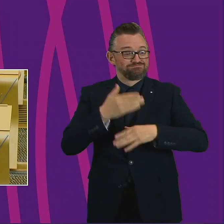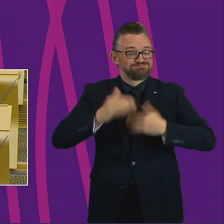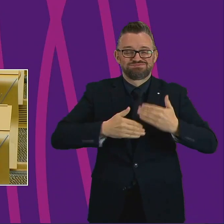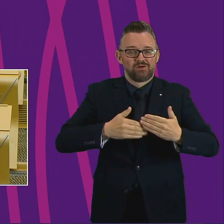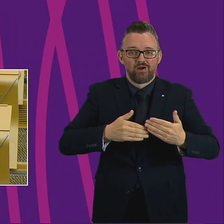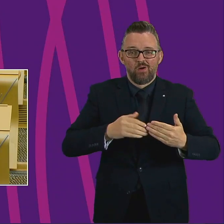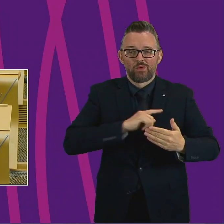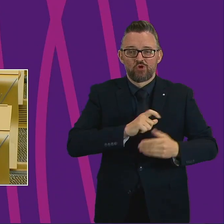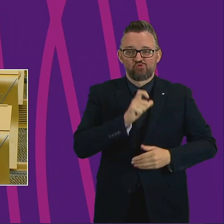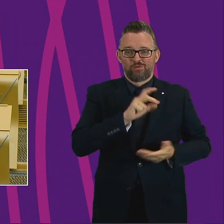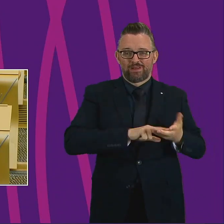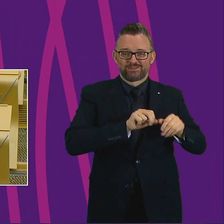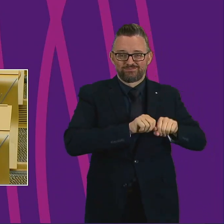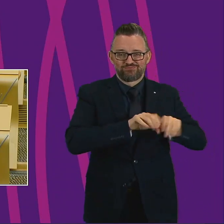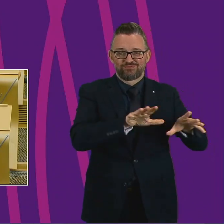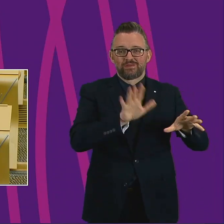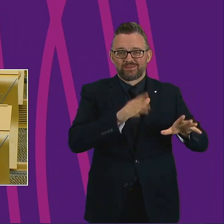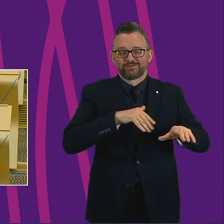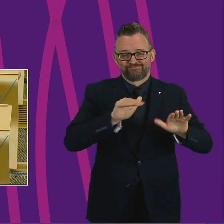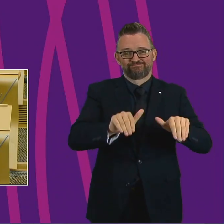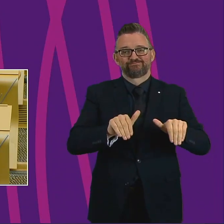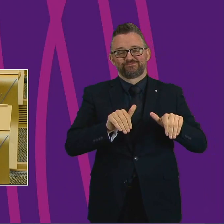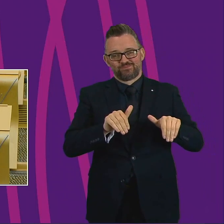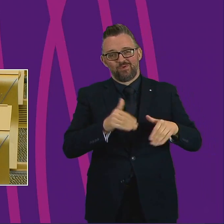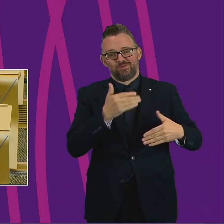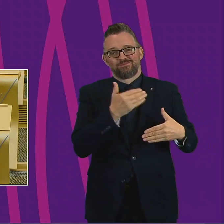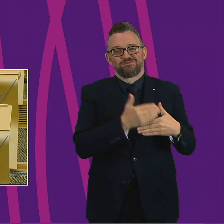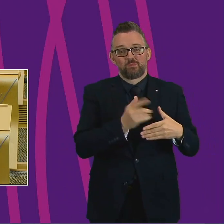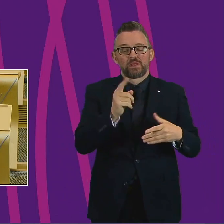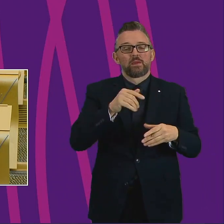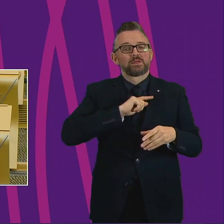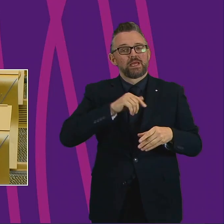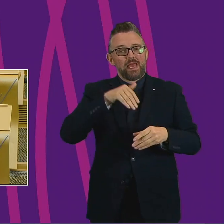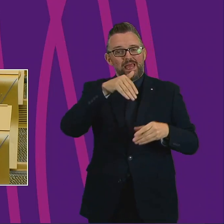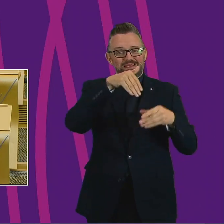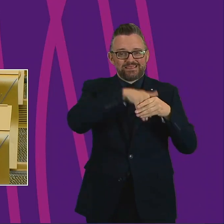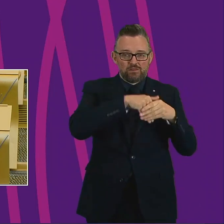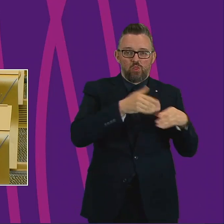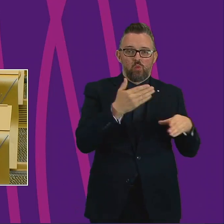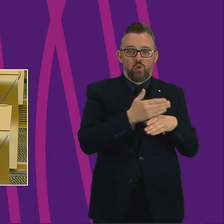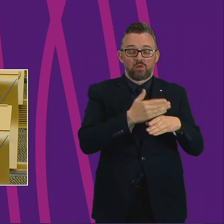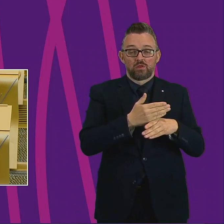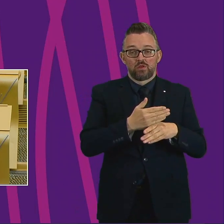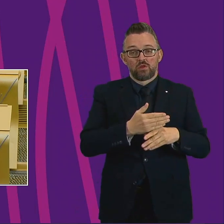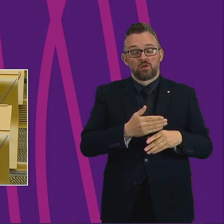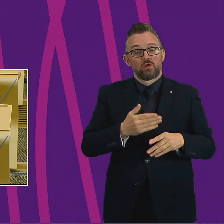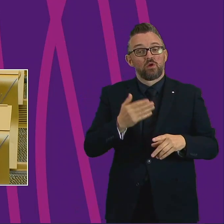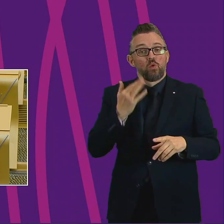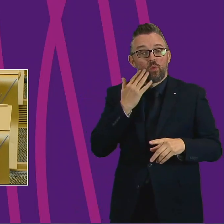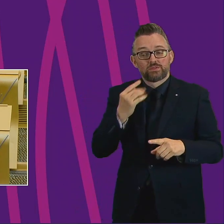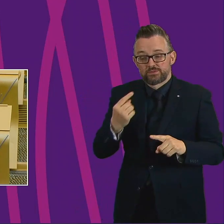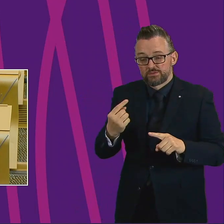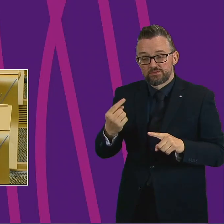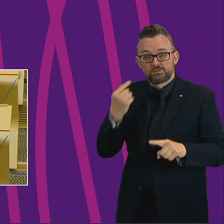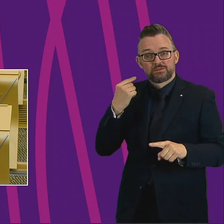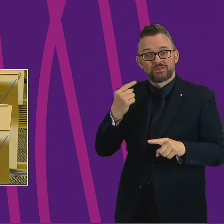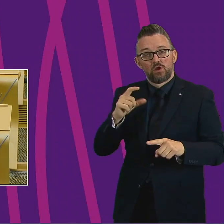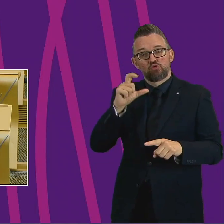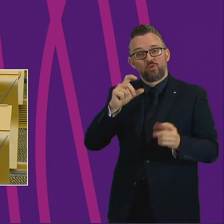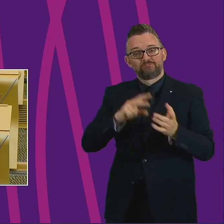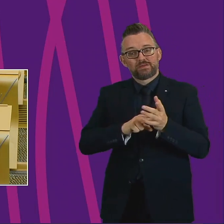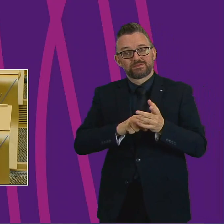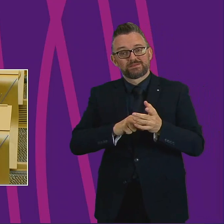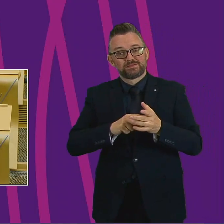to the pandemic, because it is internal construction work. So even in the first phase of the easing for